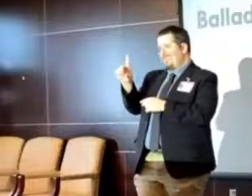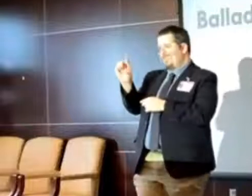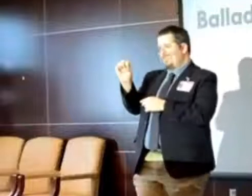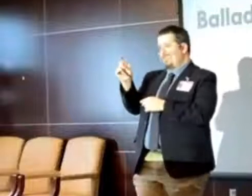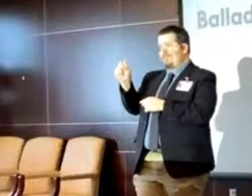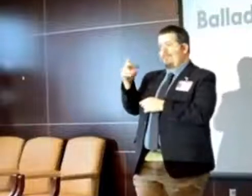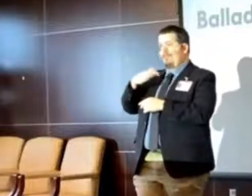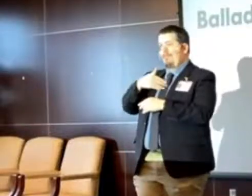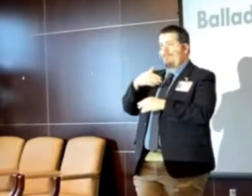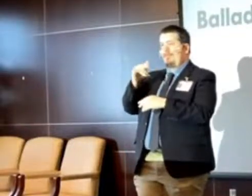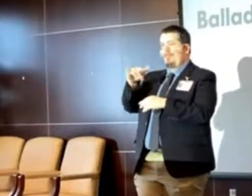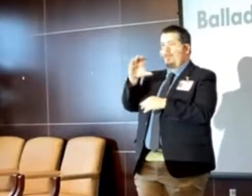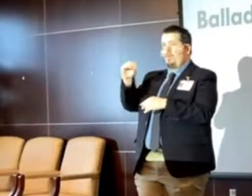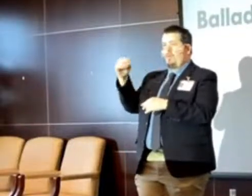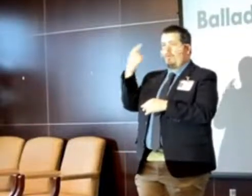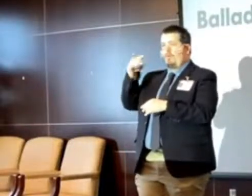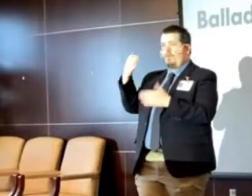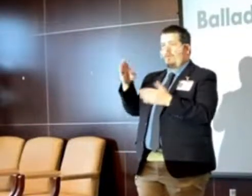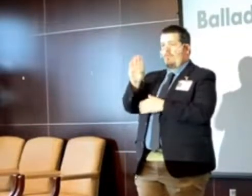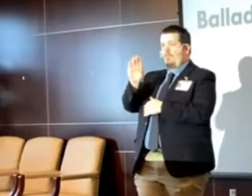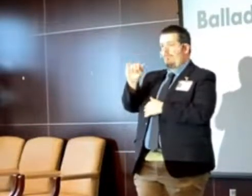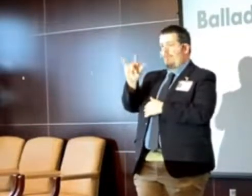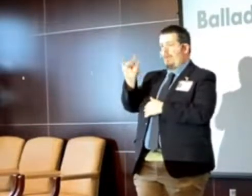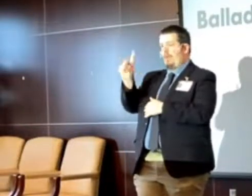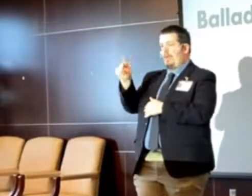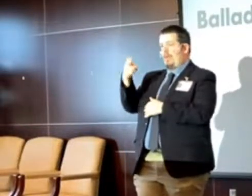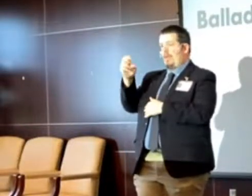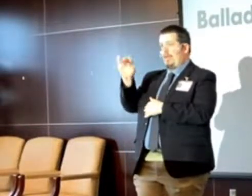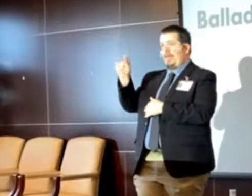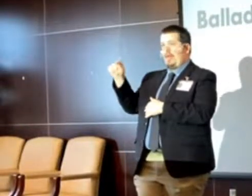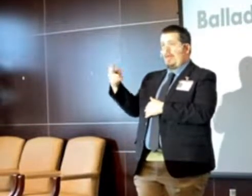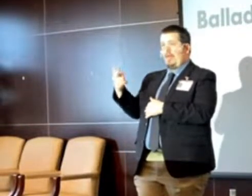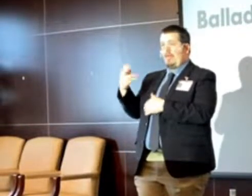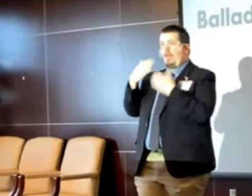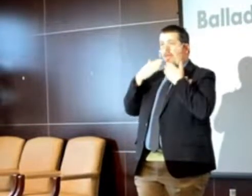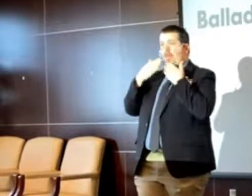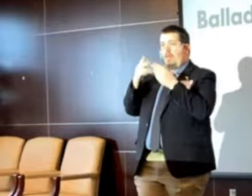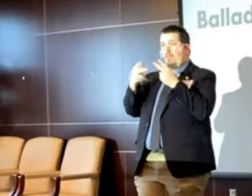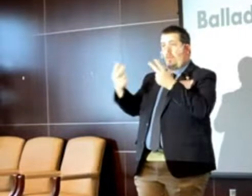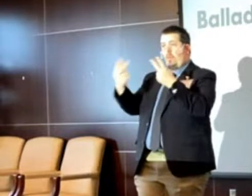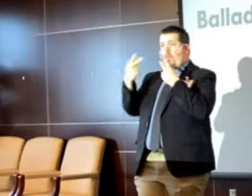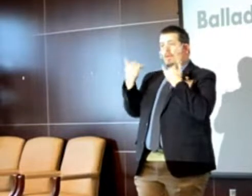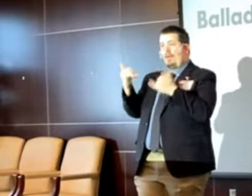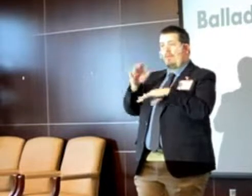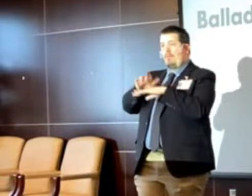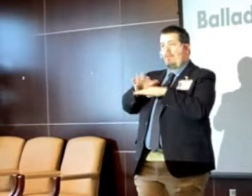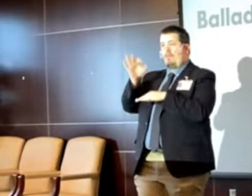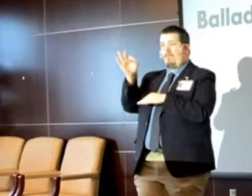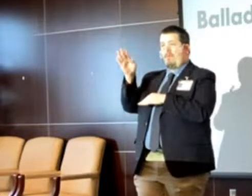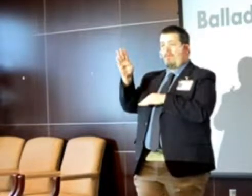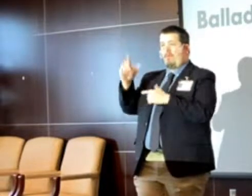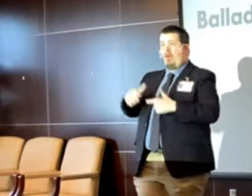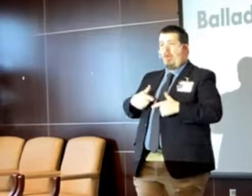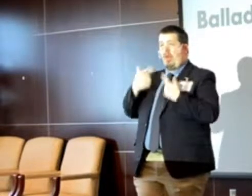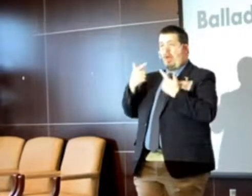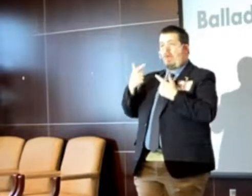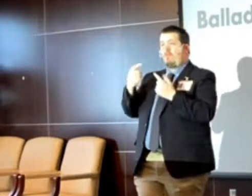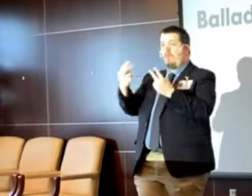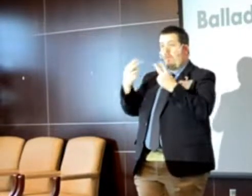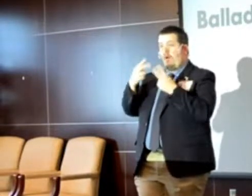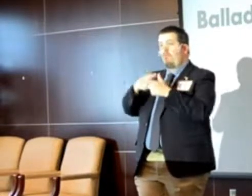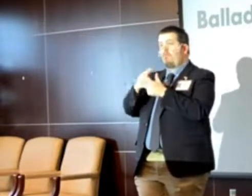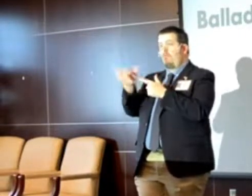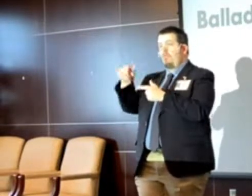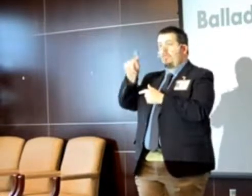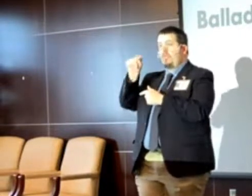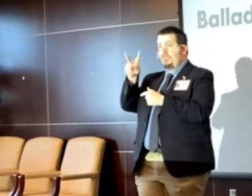My name is Ballad Health. I want to say thank you for you that are on Facebook Live for tuning in. Thank you to the media for being here